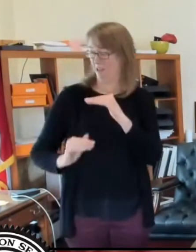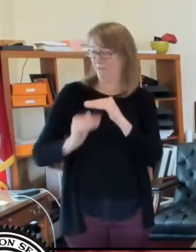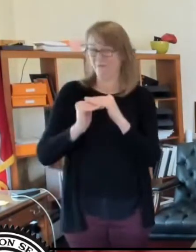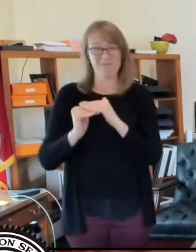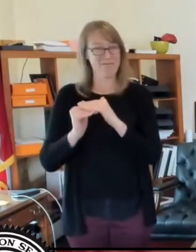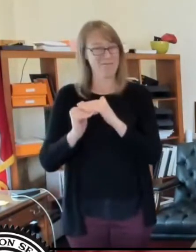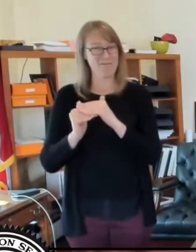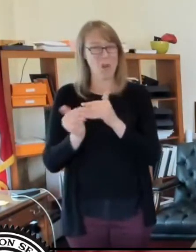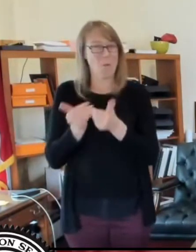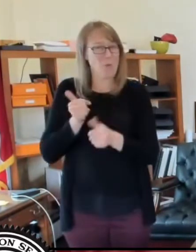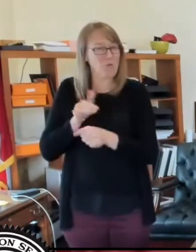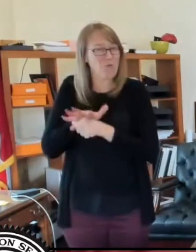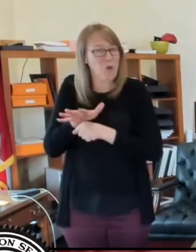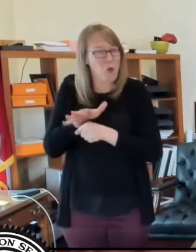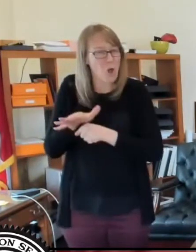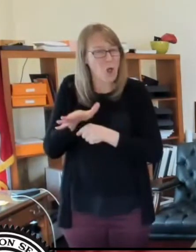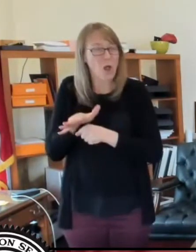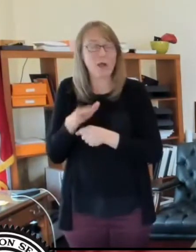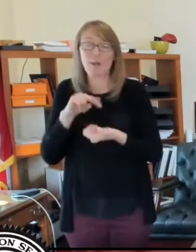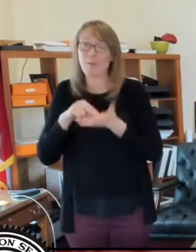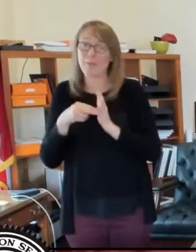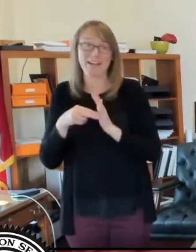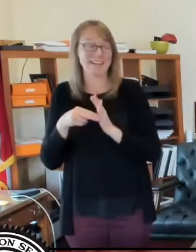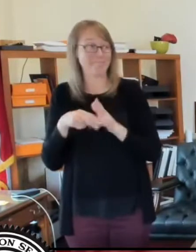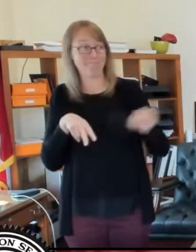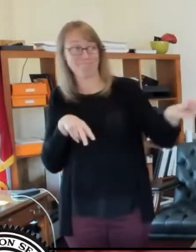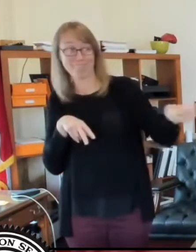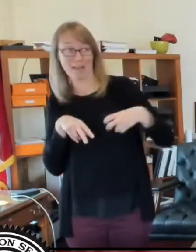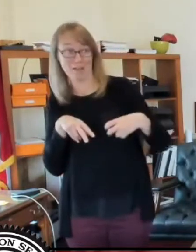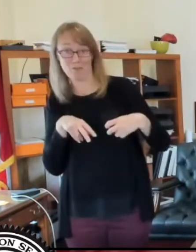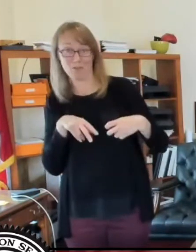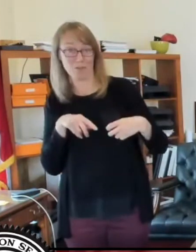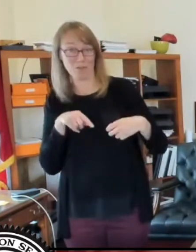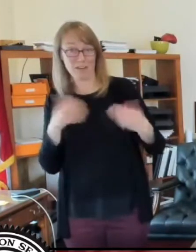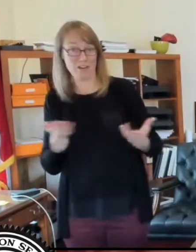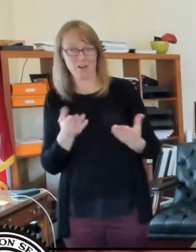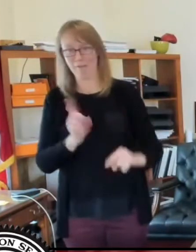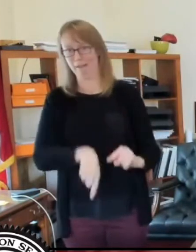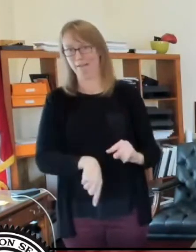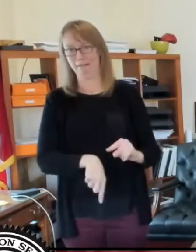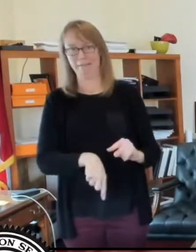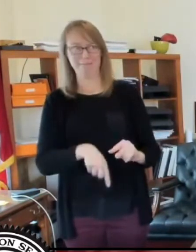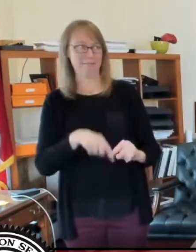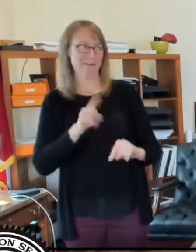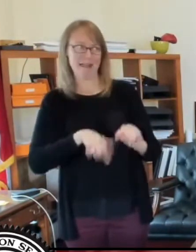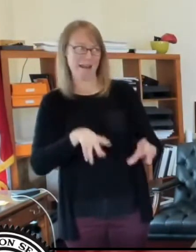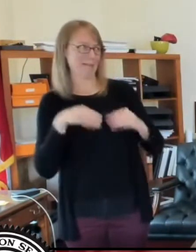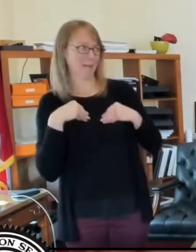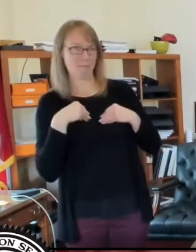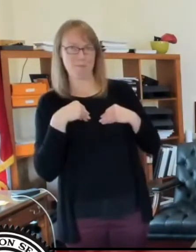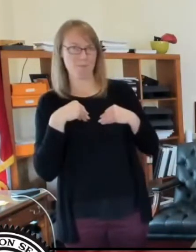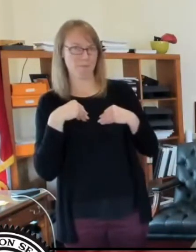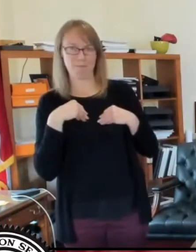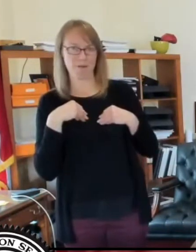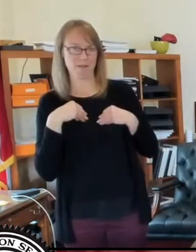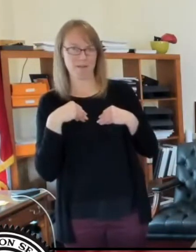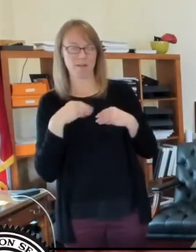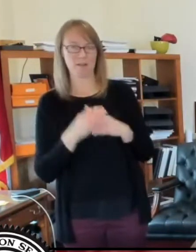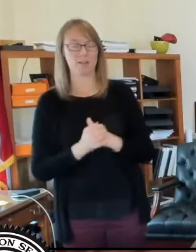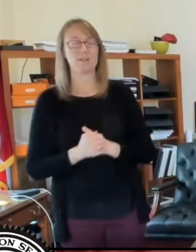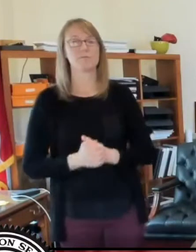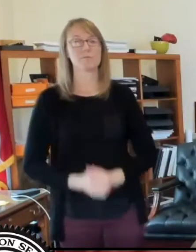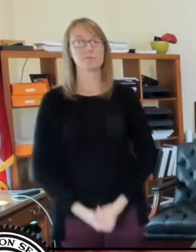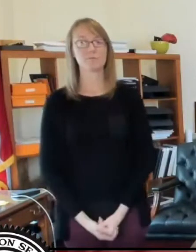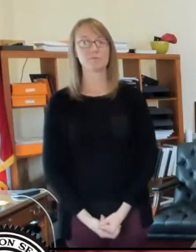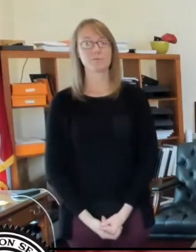The other thing that, of course, is occurring is some the state is looking at some backup